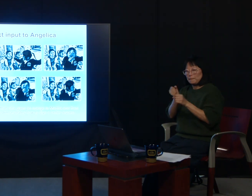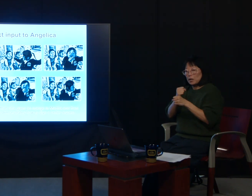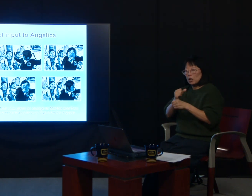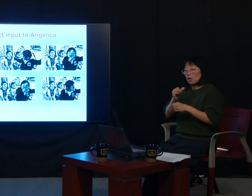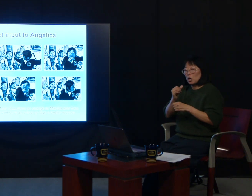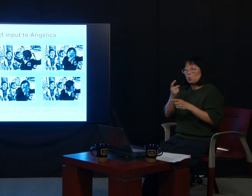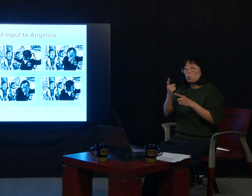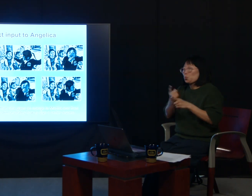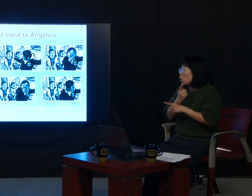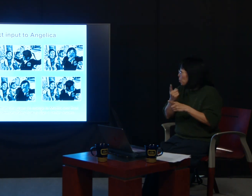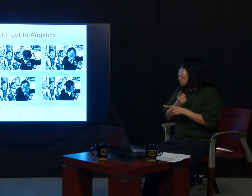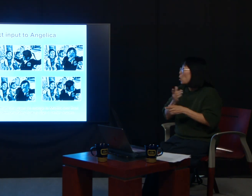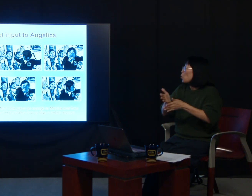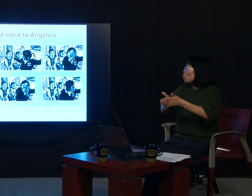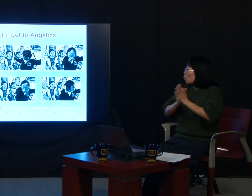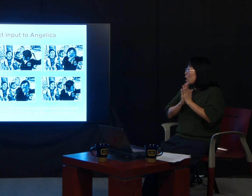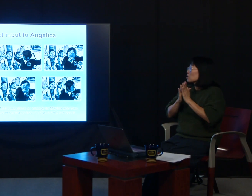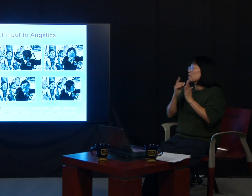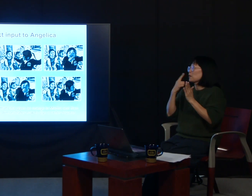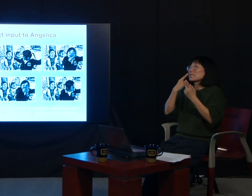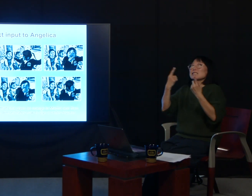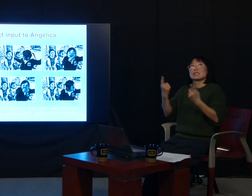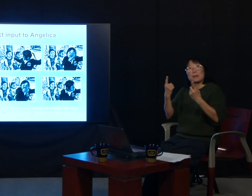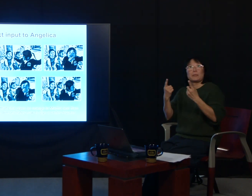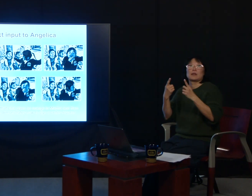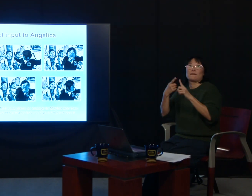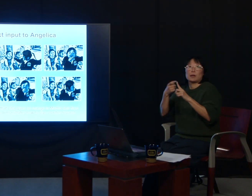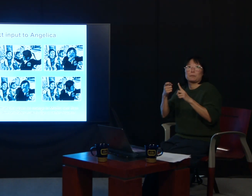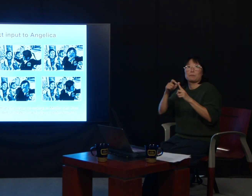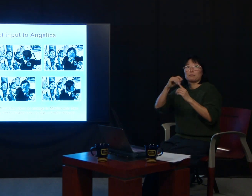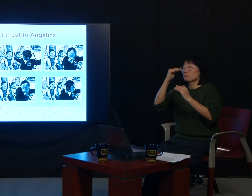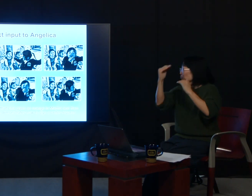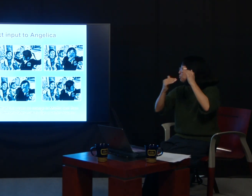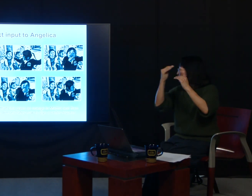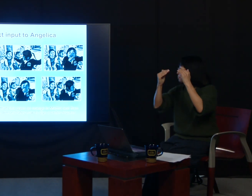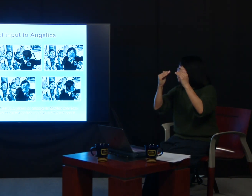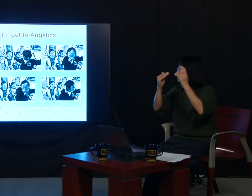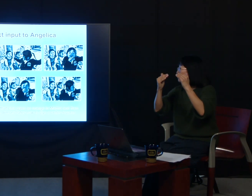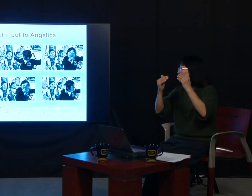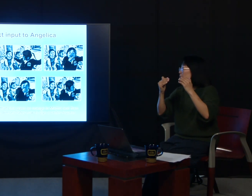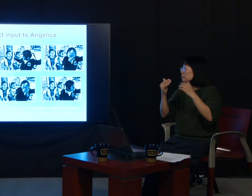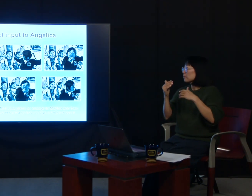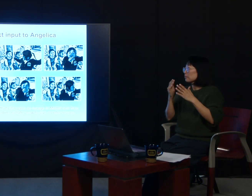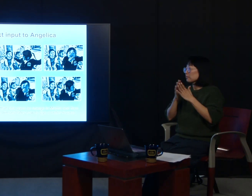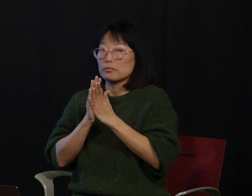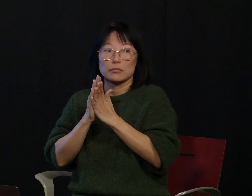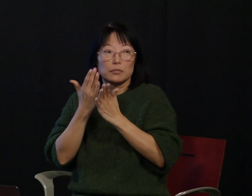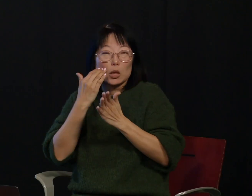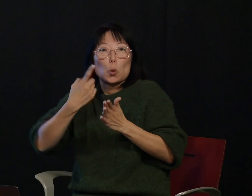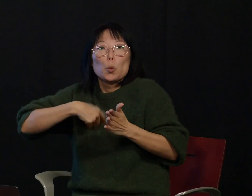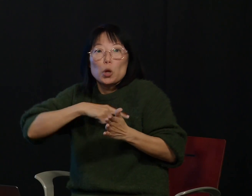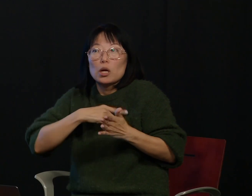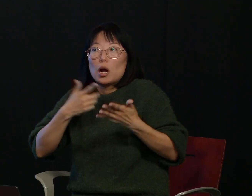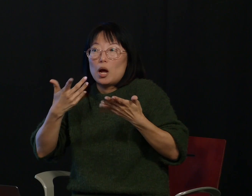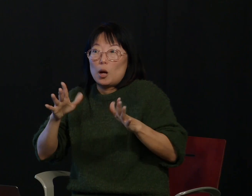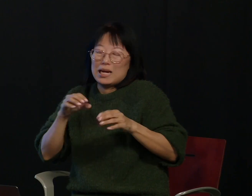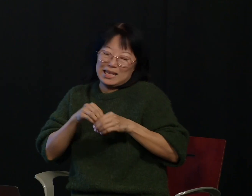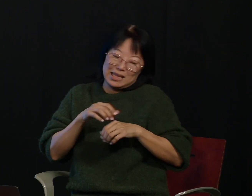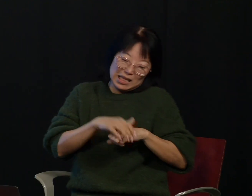in making the appropriate way to request something from an adult. Because we, at least